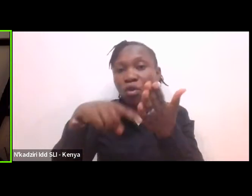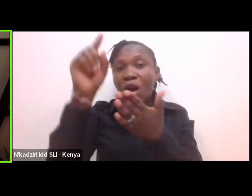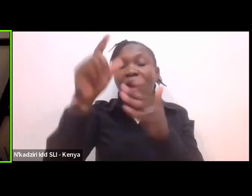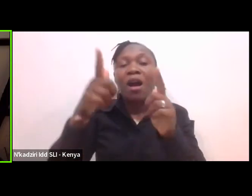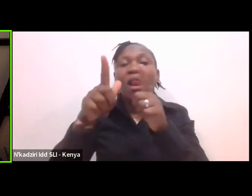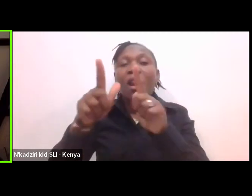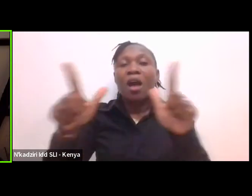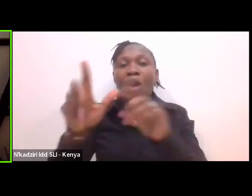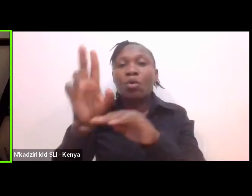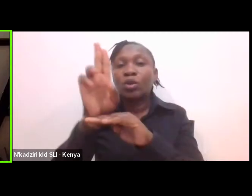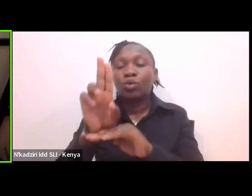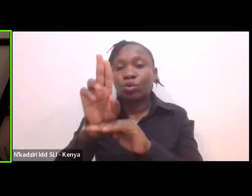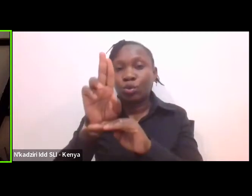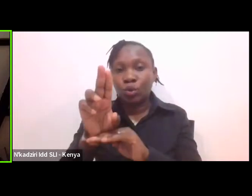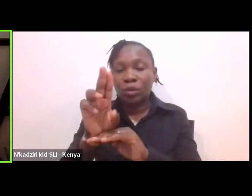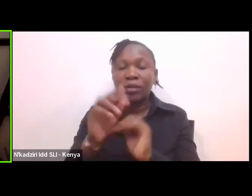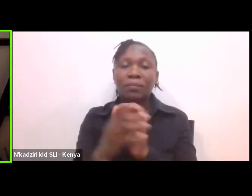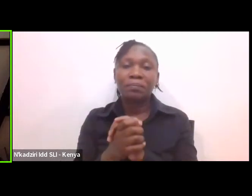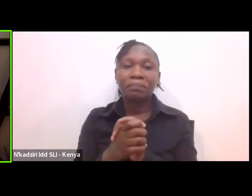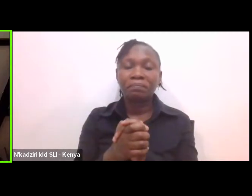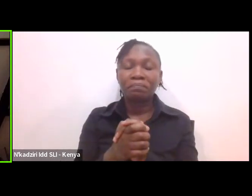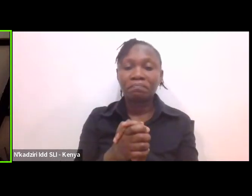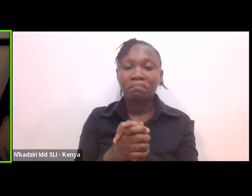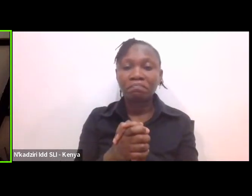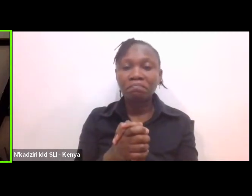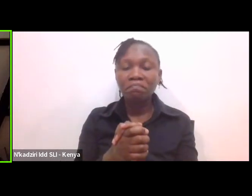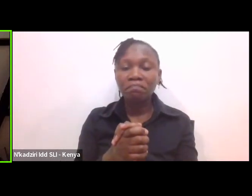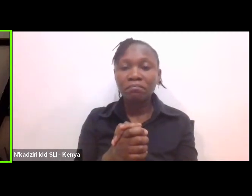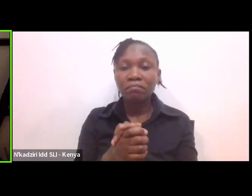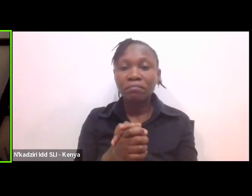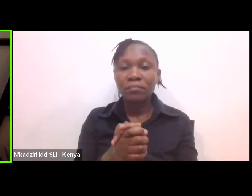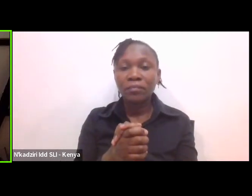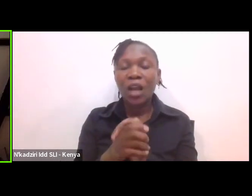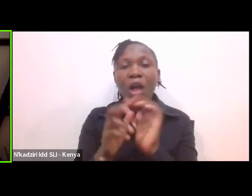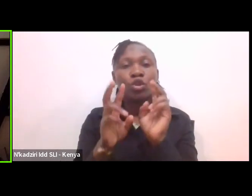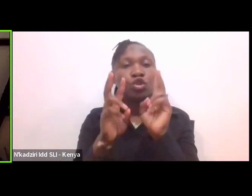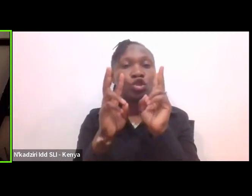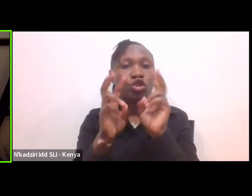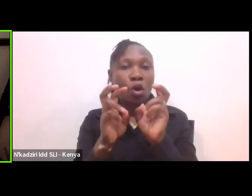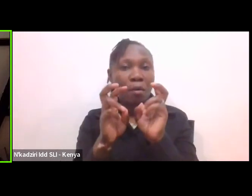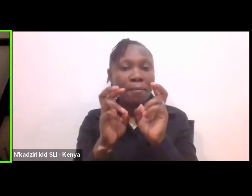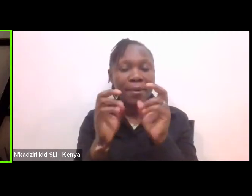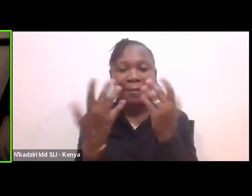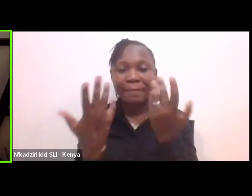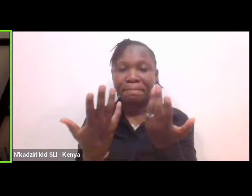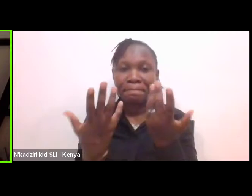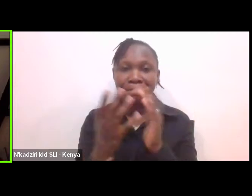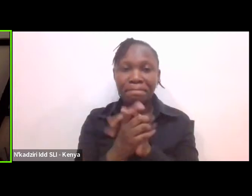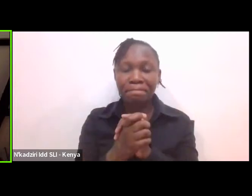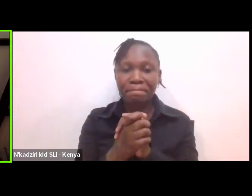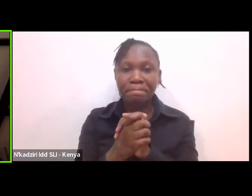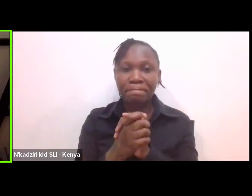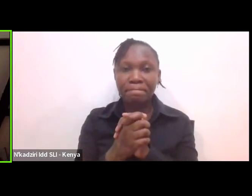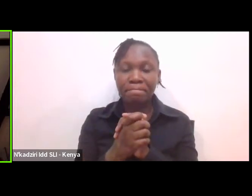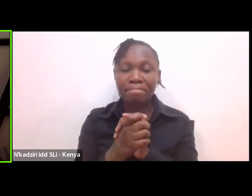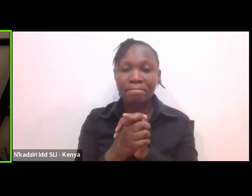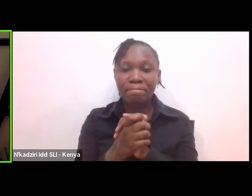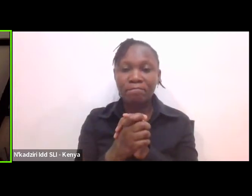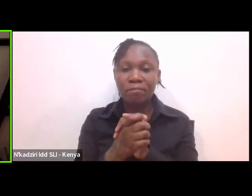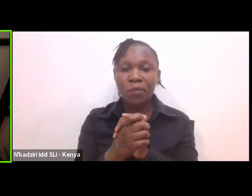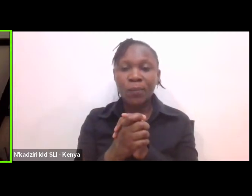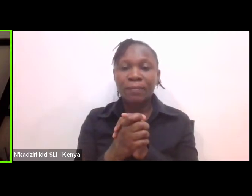be helpful. So the topic I've been given today is the